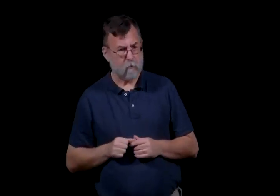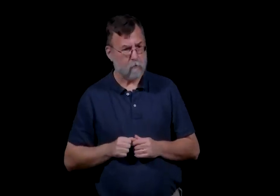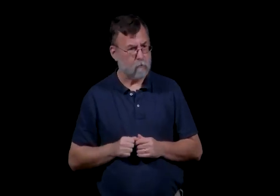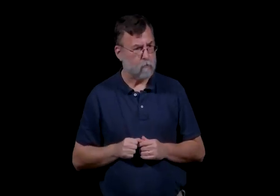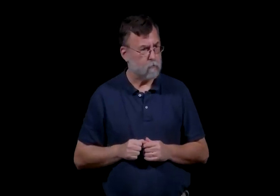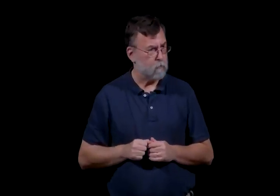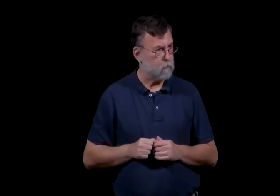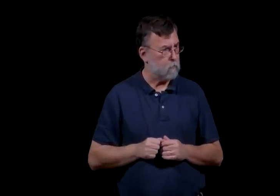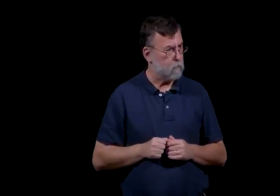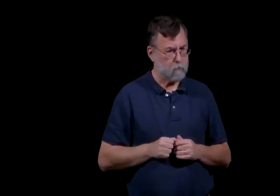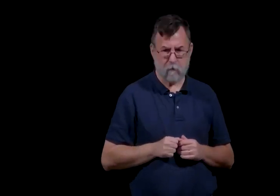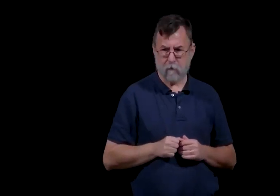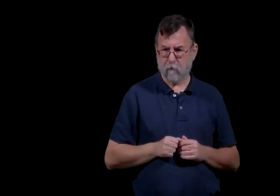Anybody else have a thought on that verse?